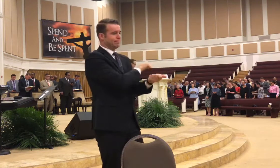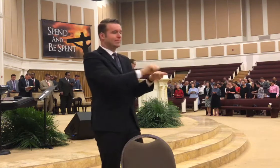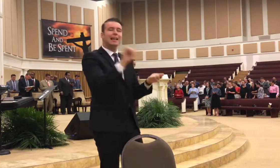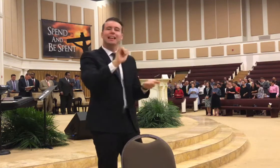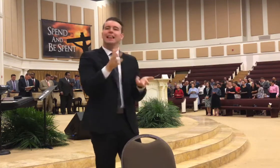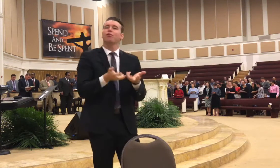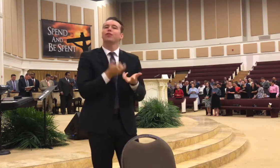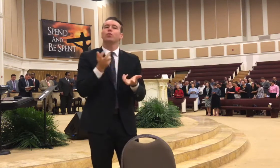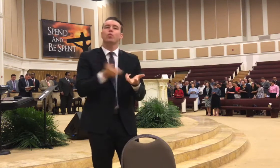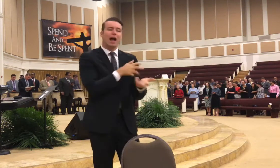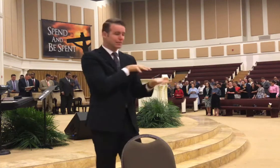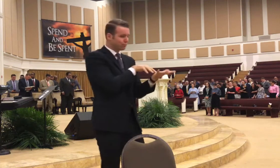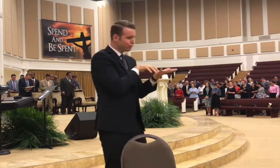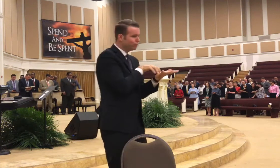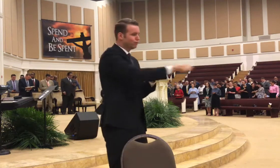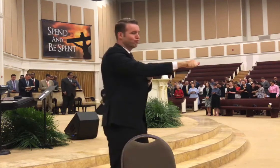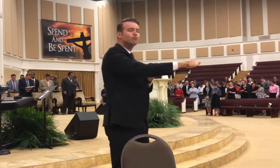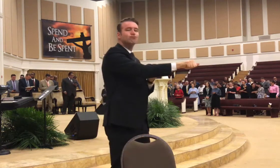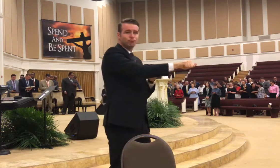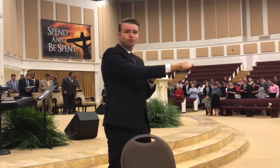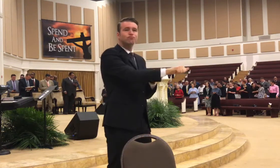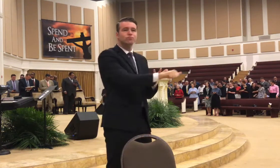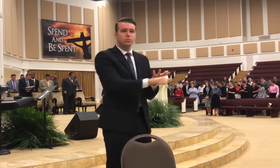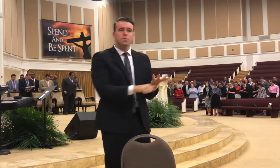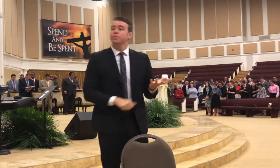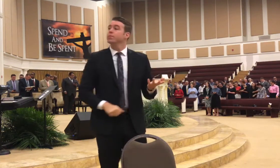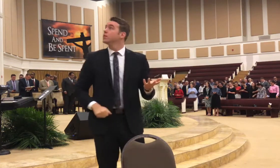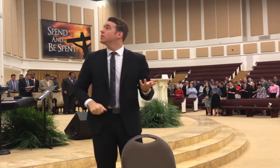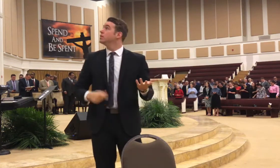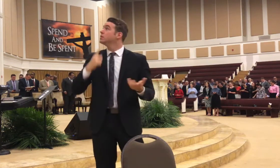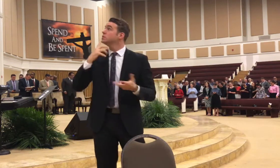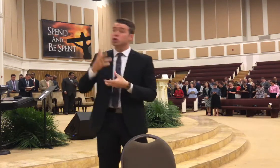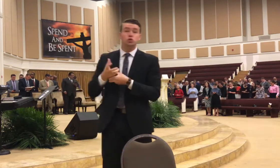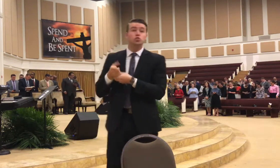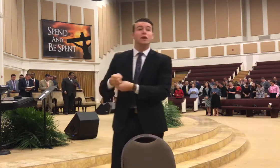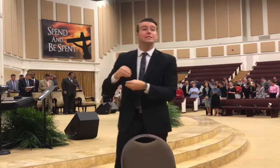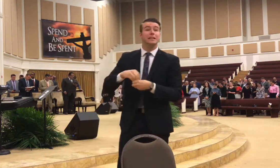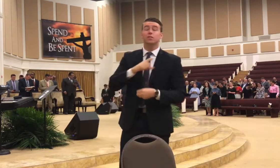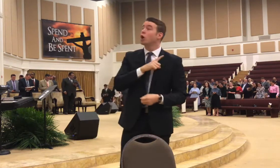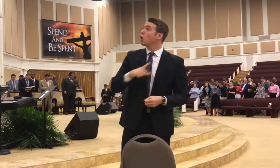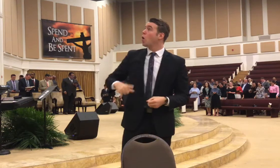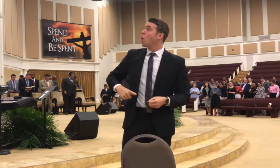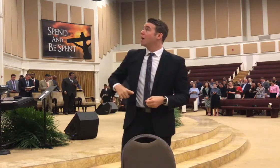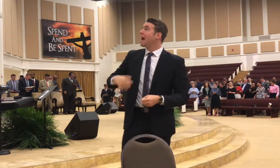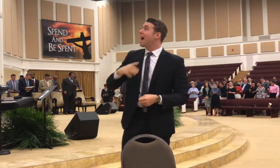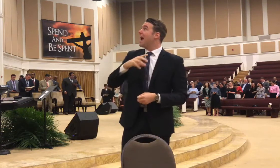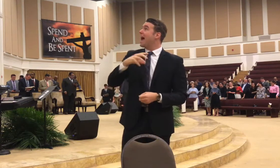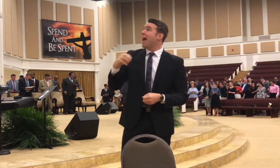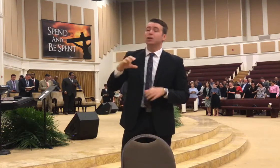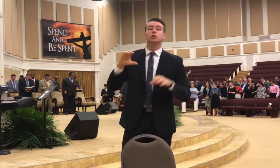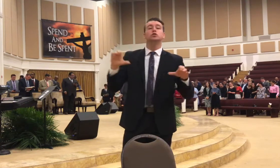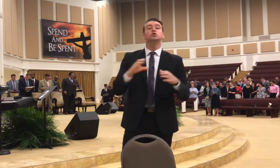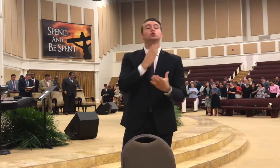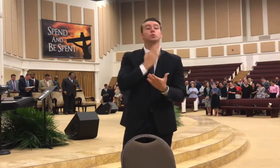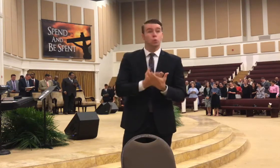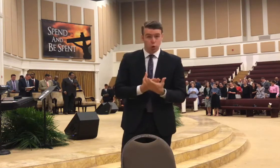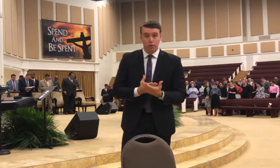grass and wither as the green herb. Trust in the Lord and do